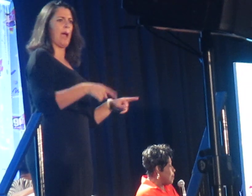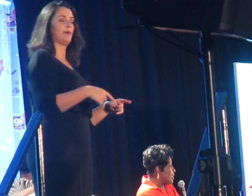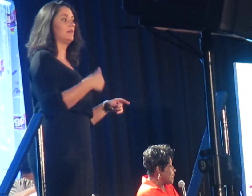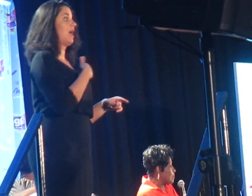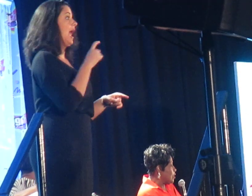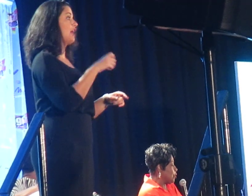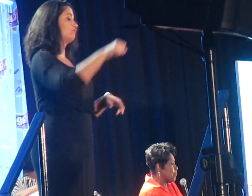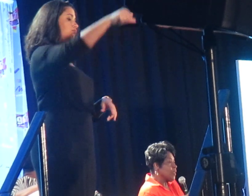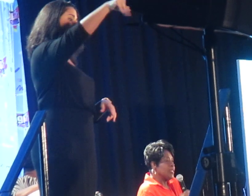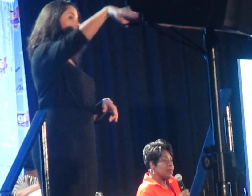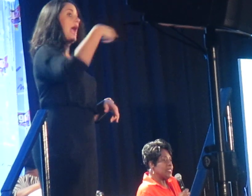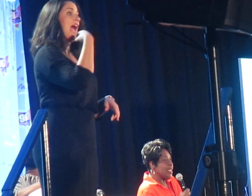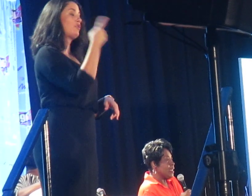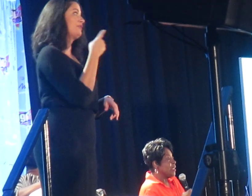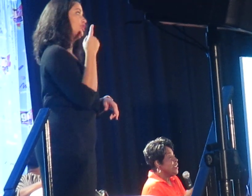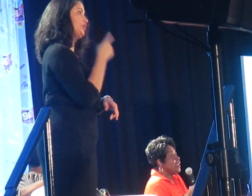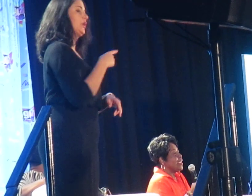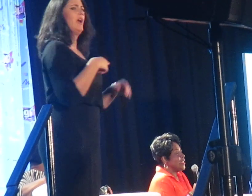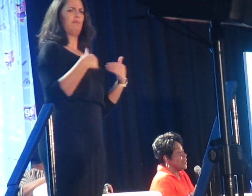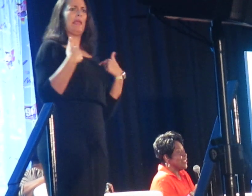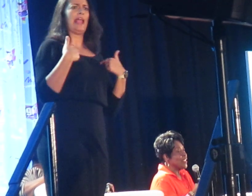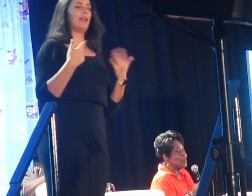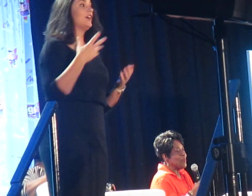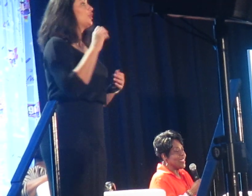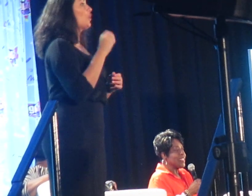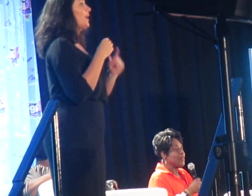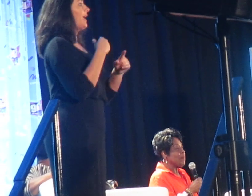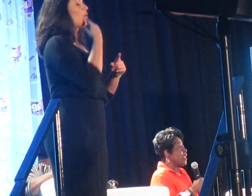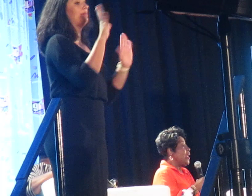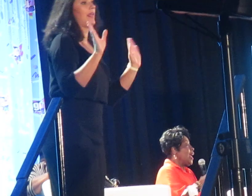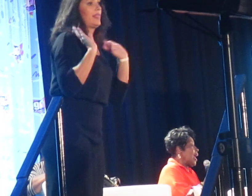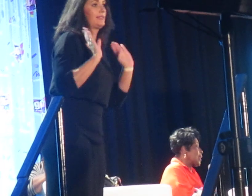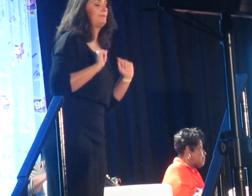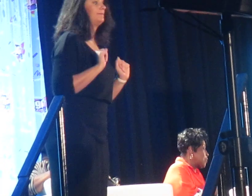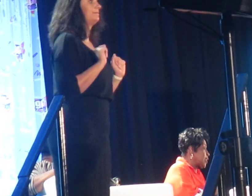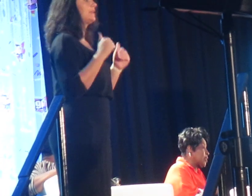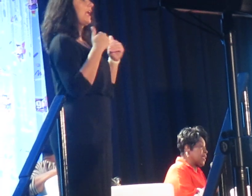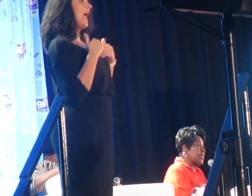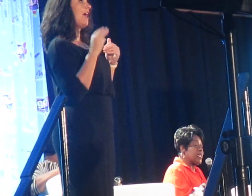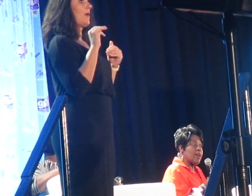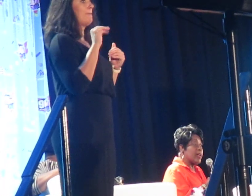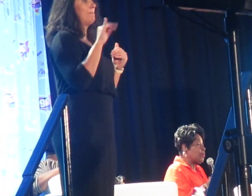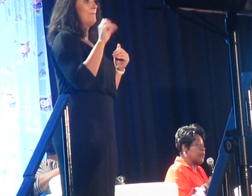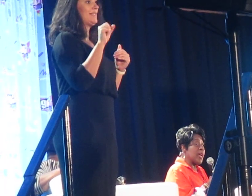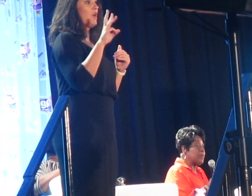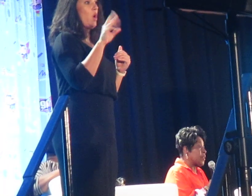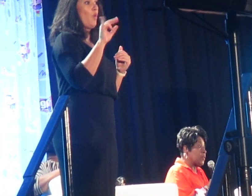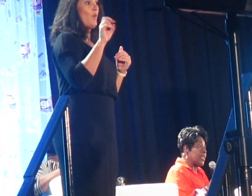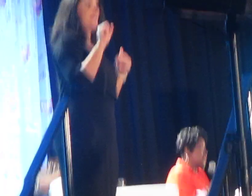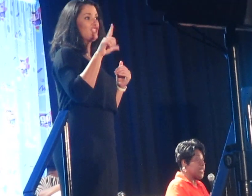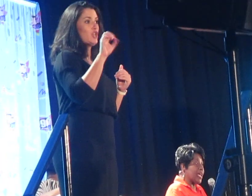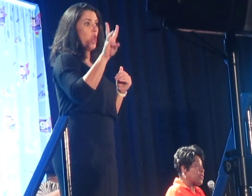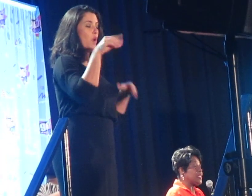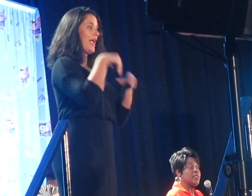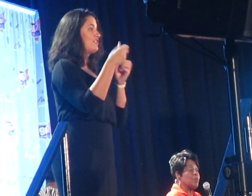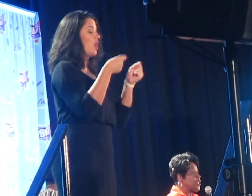the bomb. I had to tell him it was you. So he said, he told me, he said, listen, I got Miss Winslow down in the car, and we've been riding around all